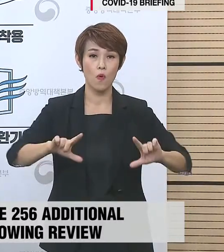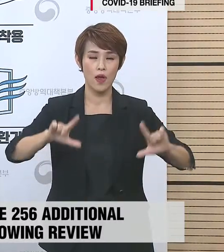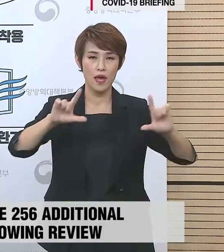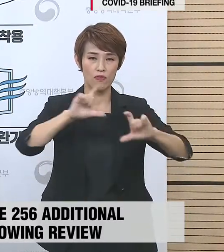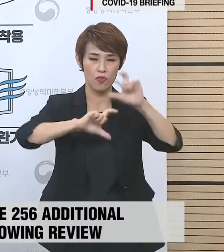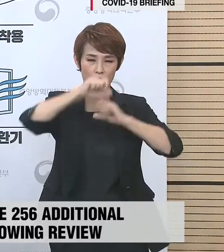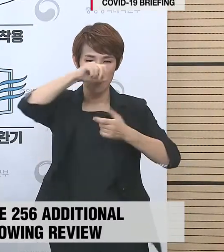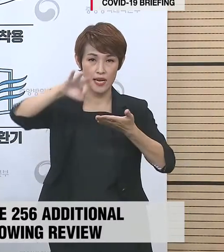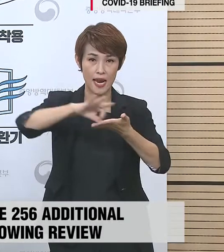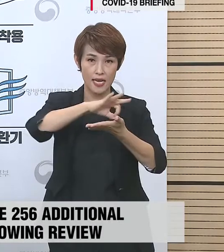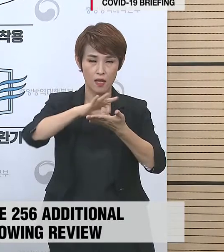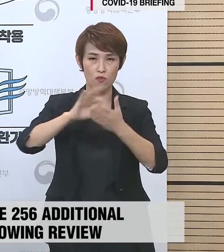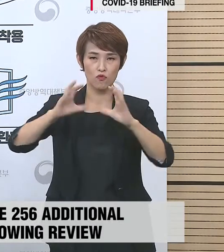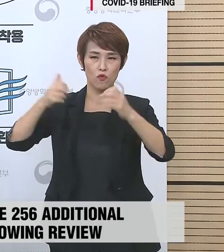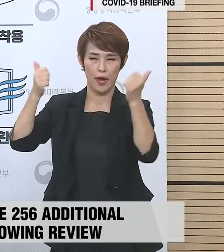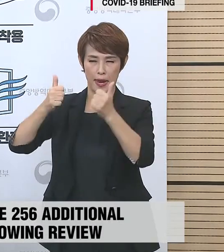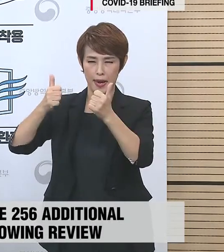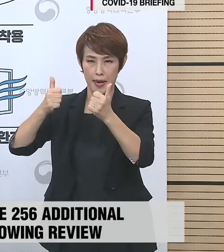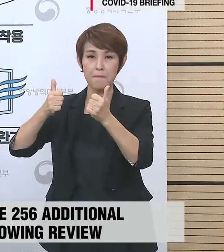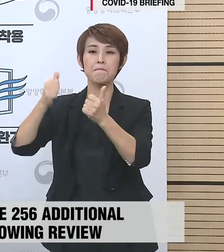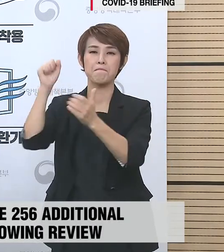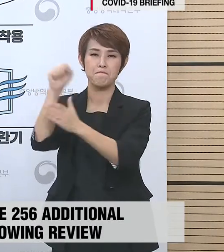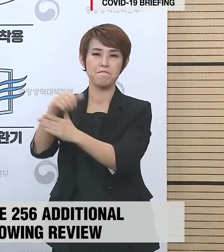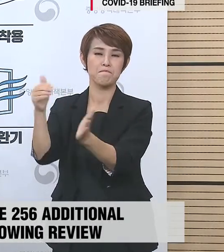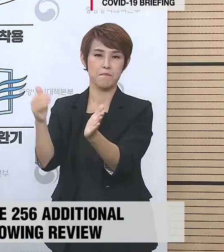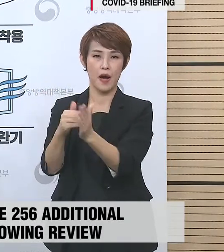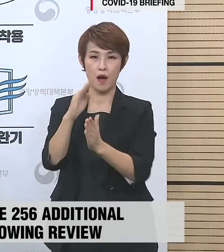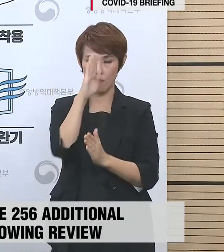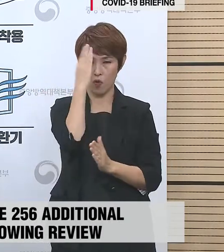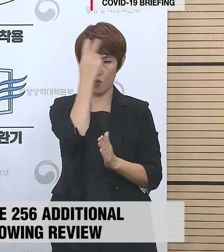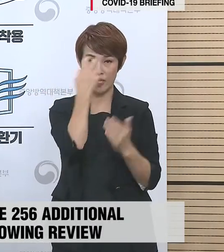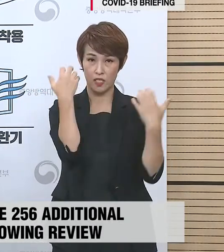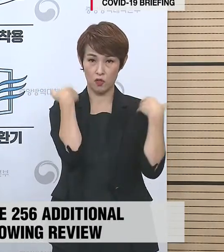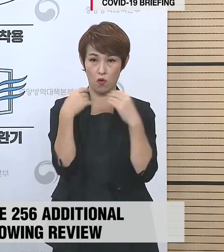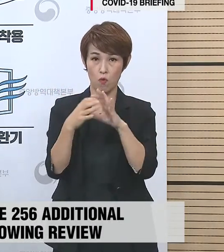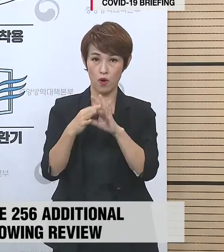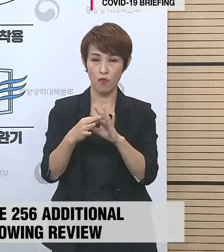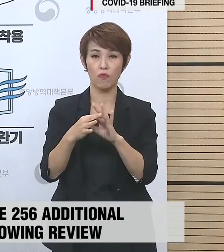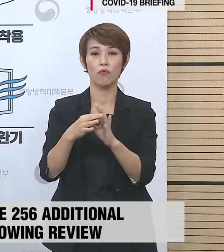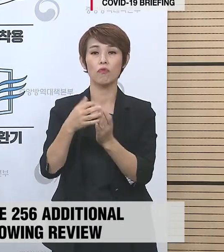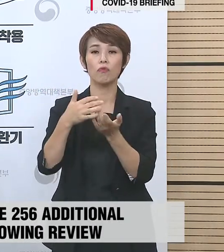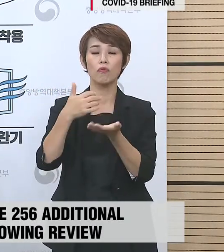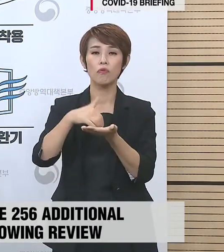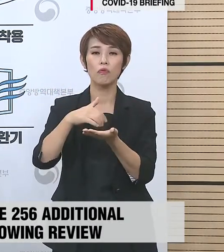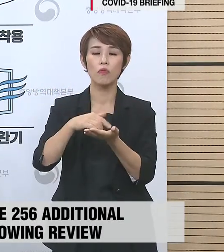of July, we have been seeing the passage of the